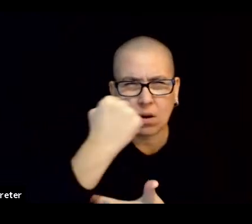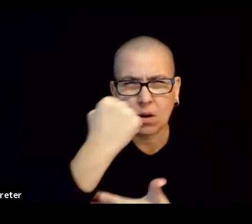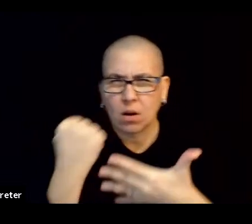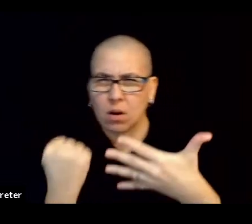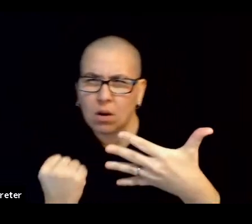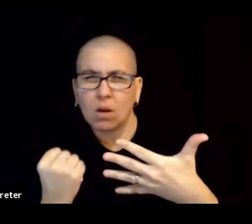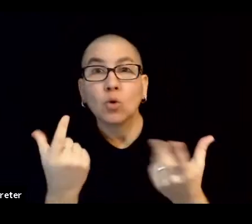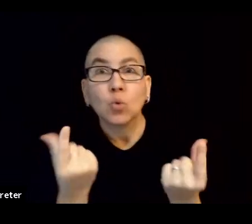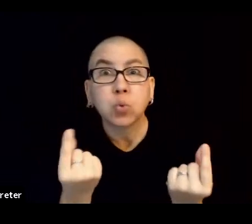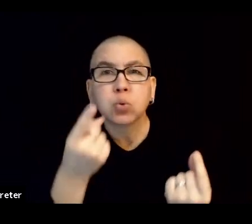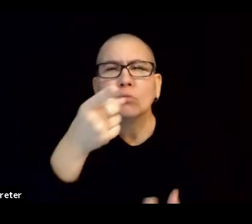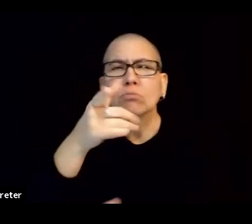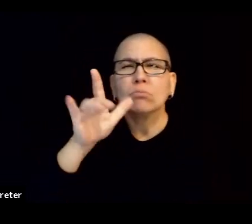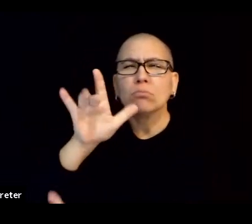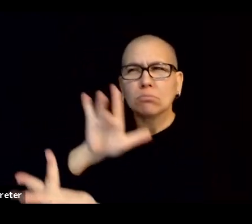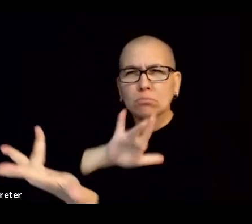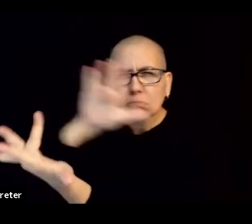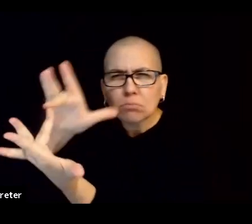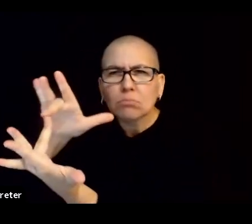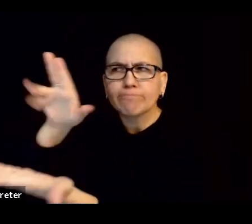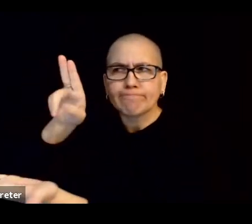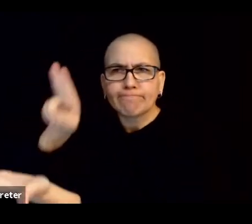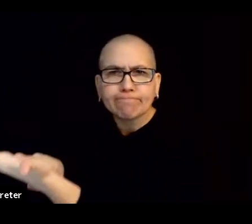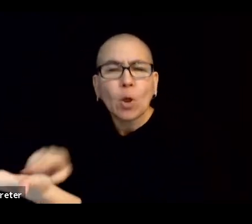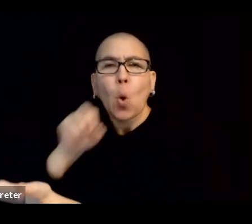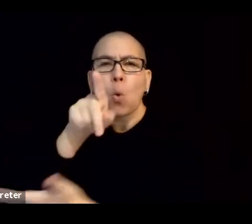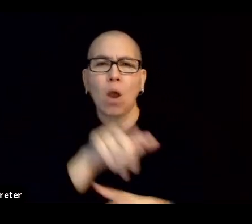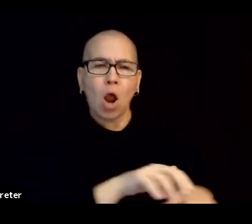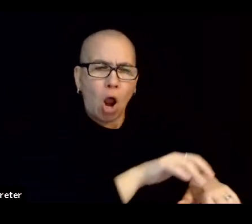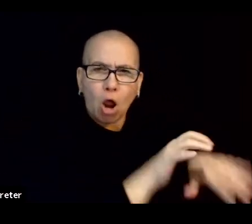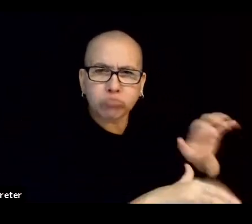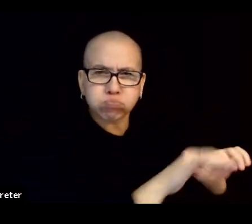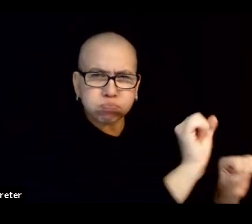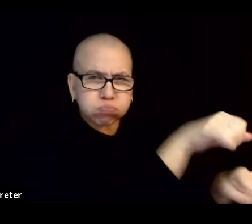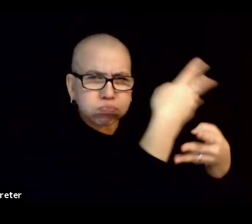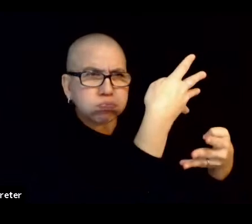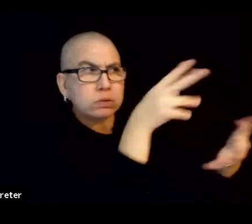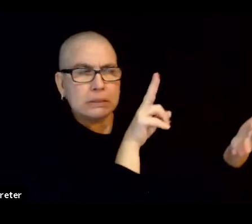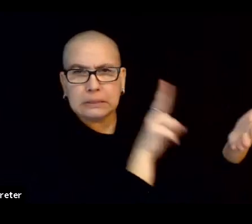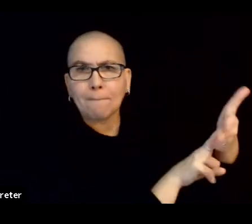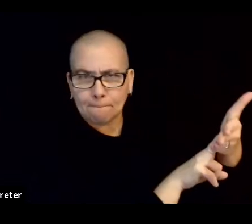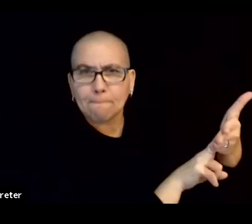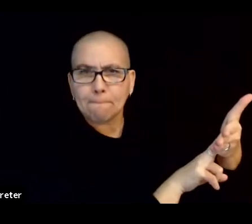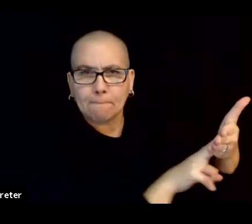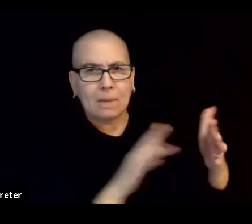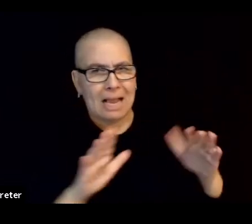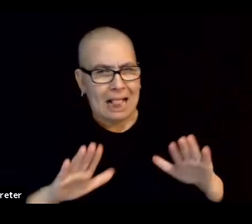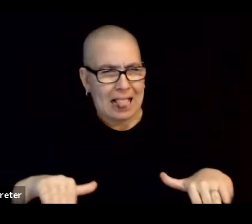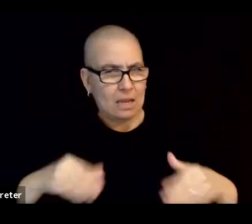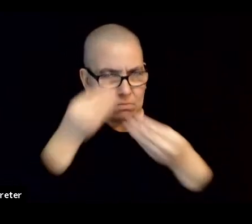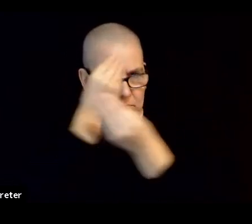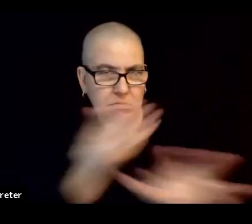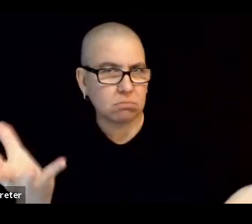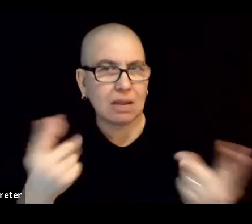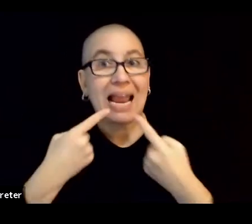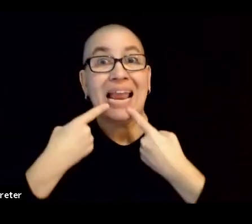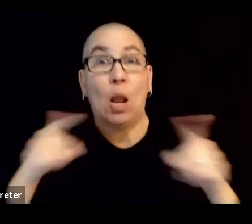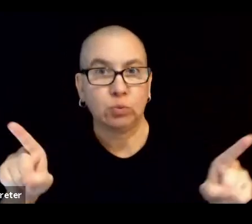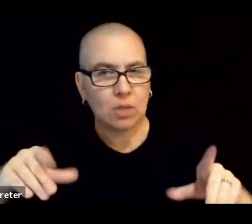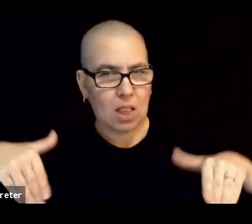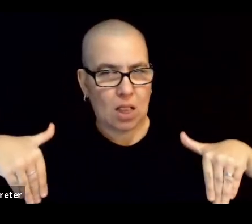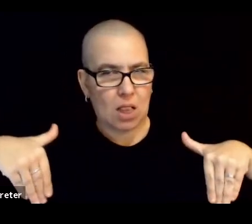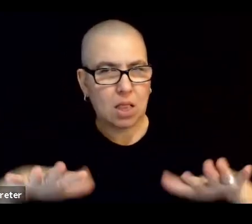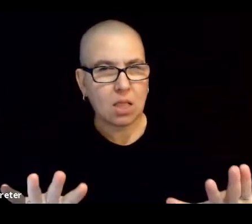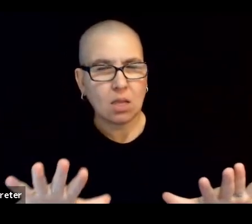be able to go to those facilities, fill out the necessary paperwork, and receive their vaccines, of course, free of charge, no barriers to